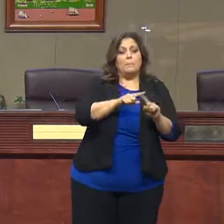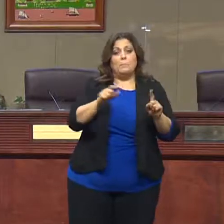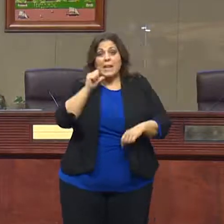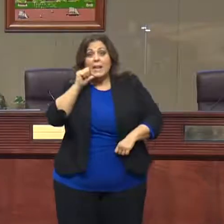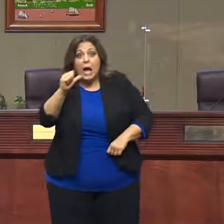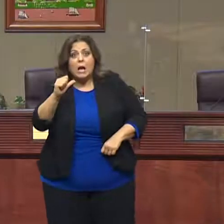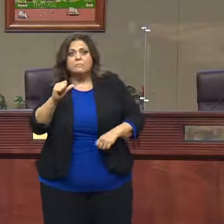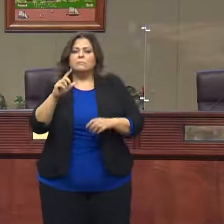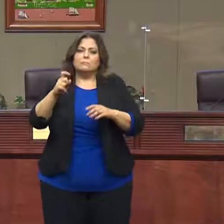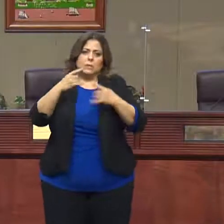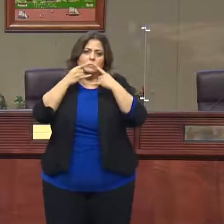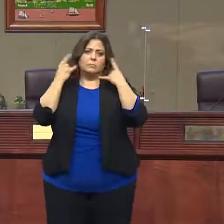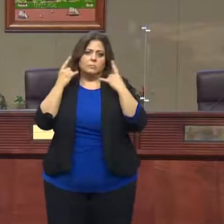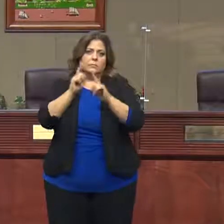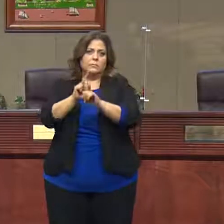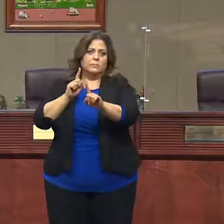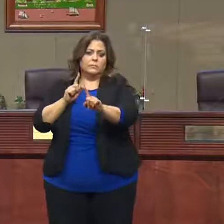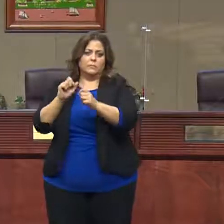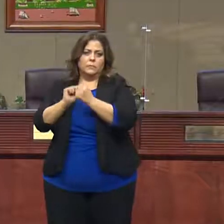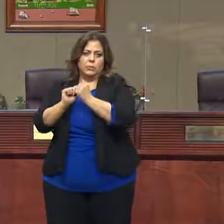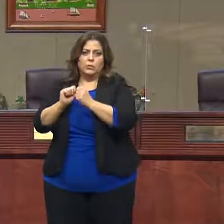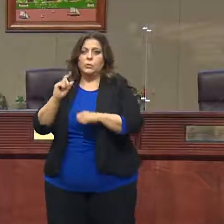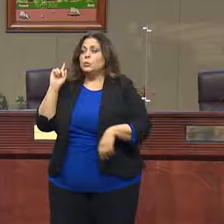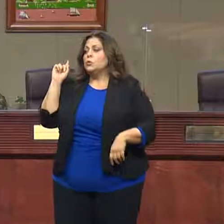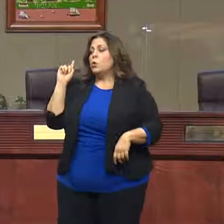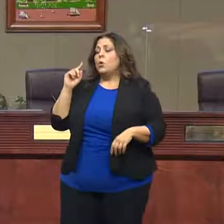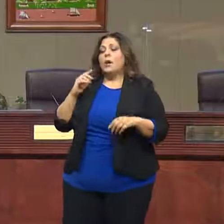of doses administered in the county is up to